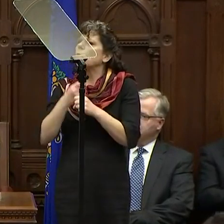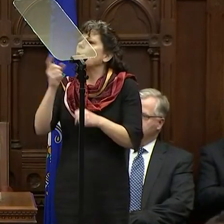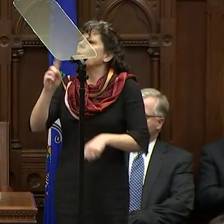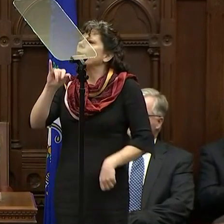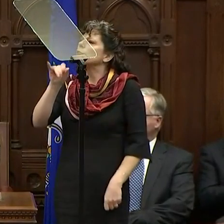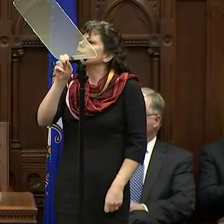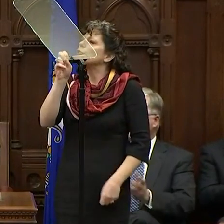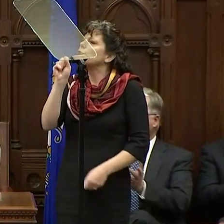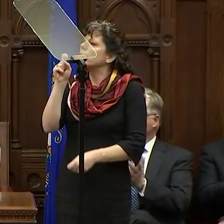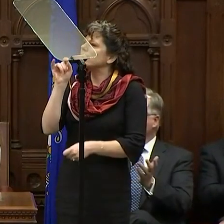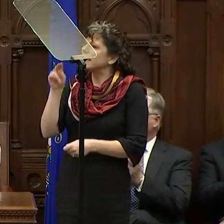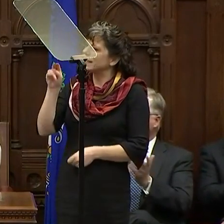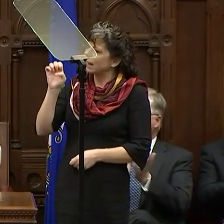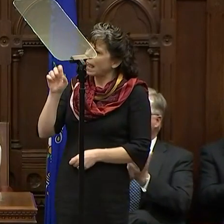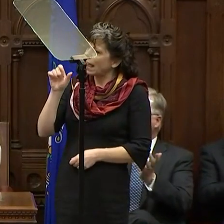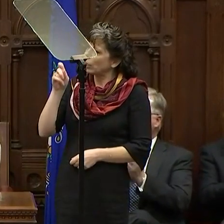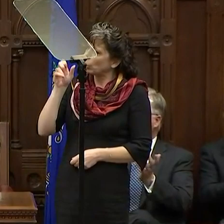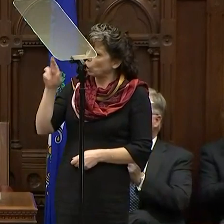Elliker?